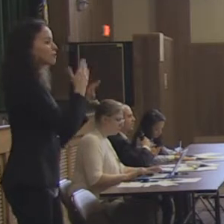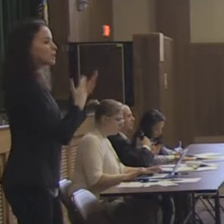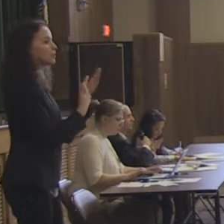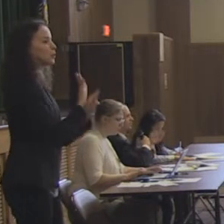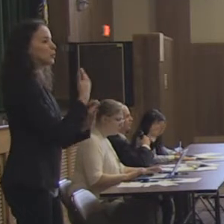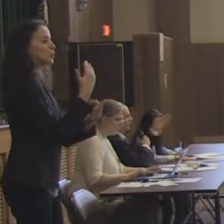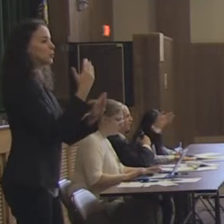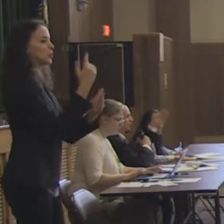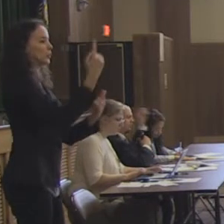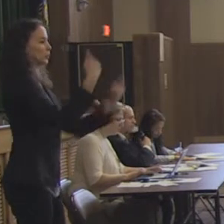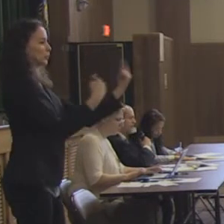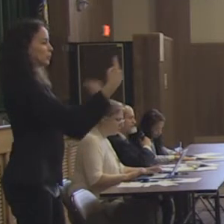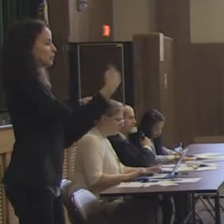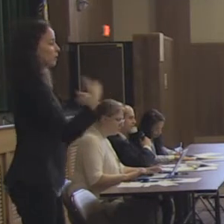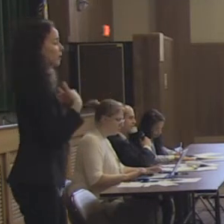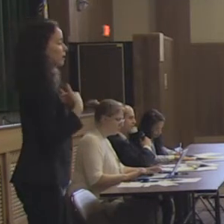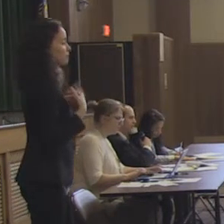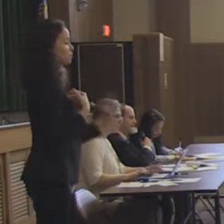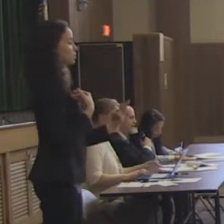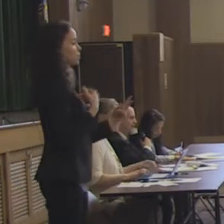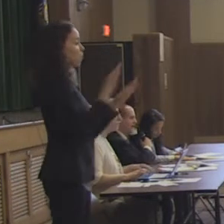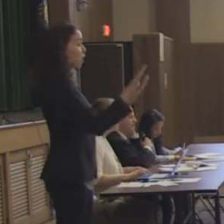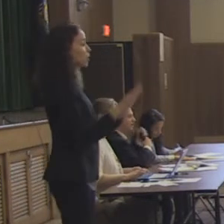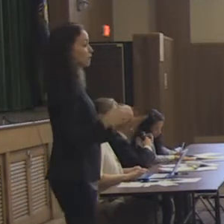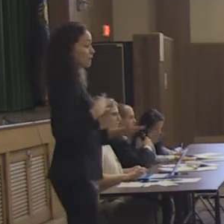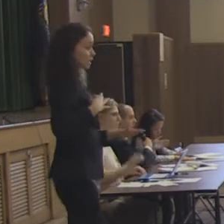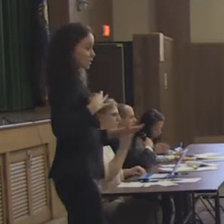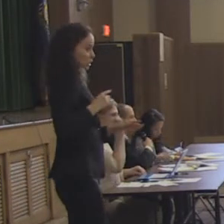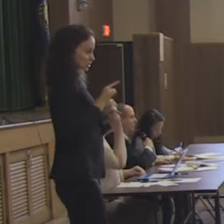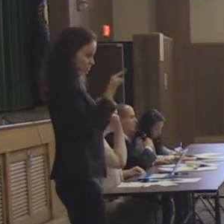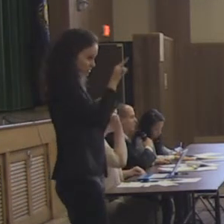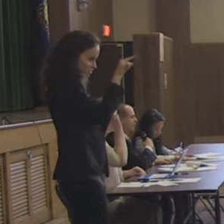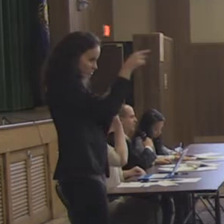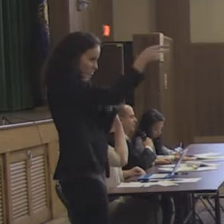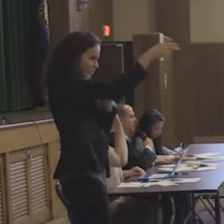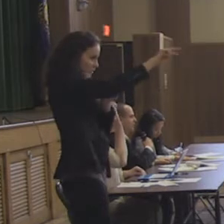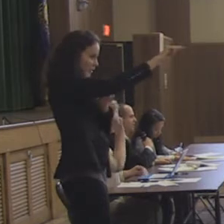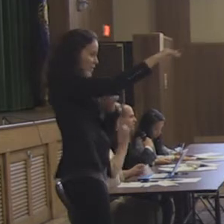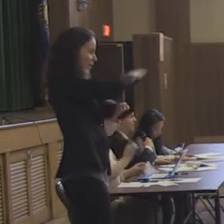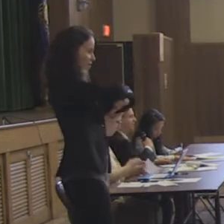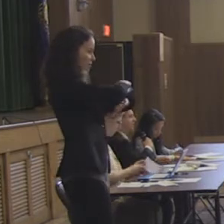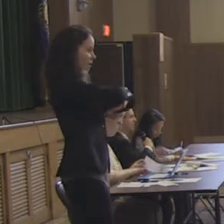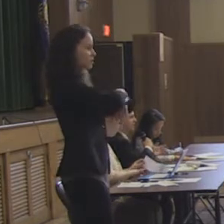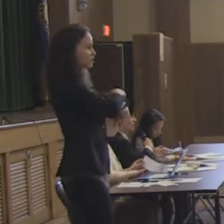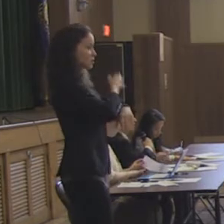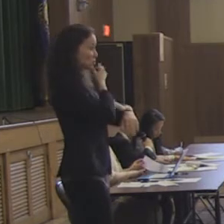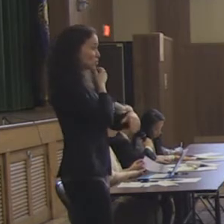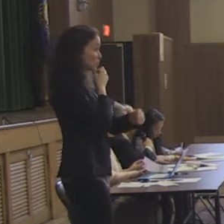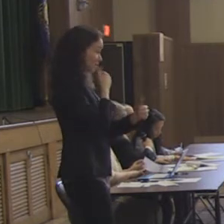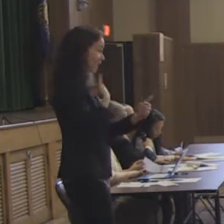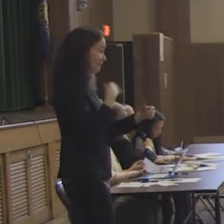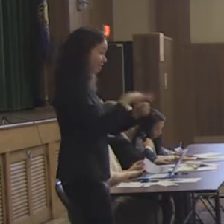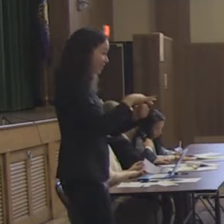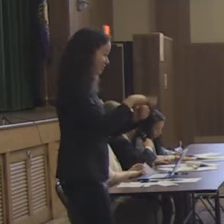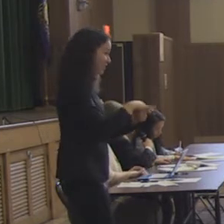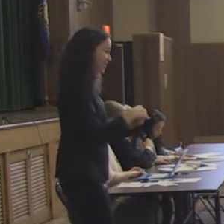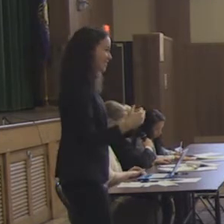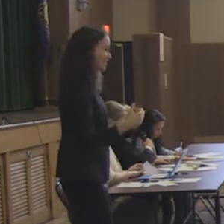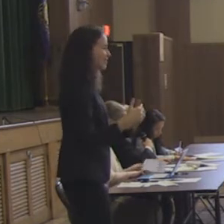since I last announced it. We do have two wonderful volunteers in the back, working on just that. We obviously do have an election coming up and then one soon after.